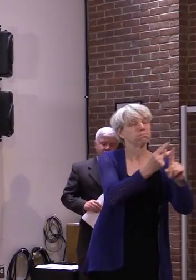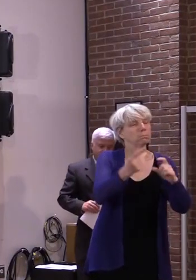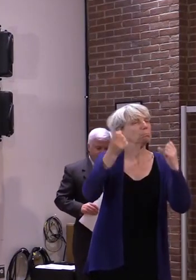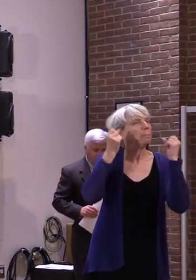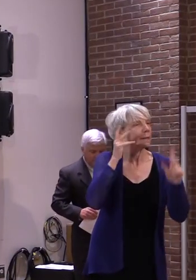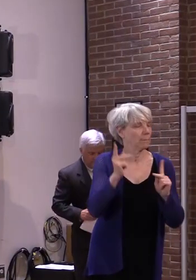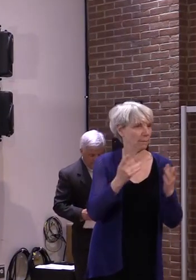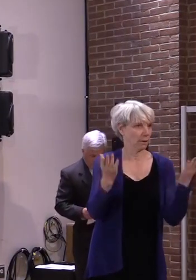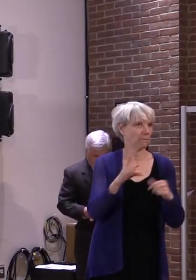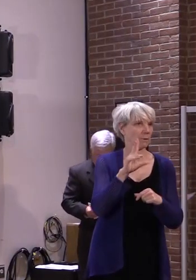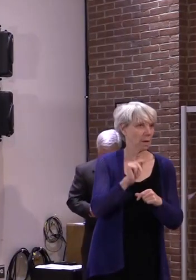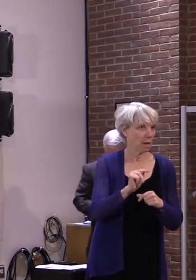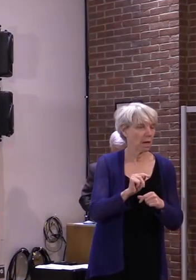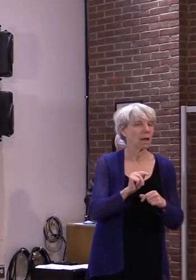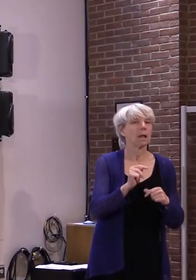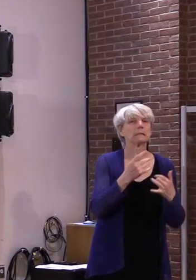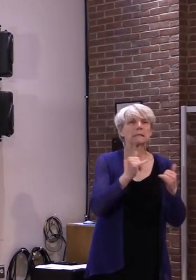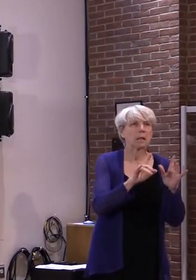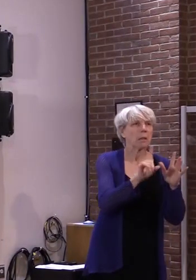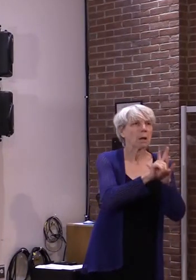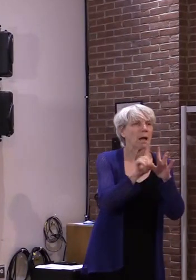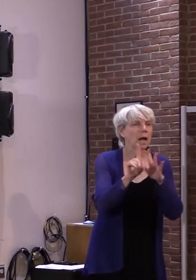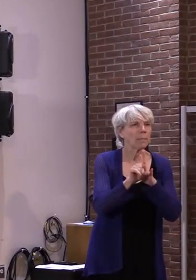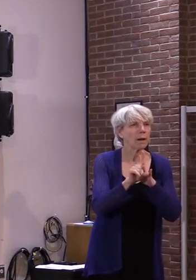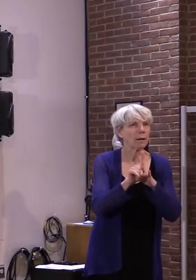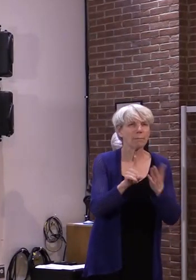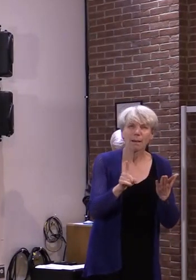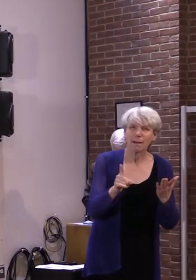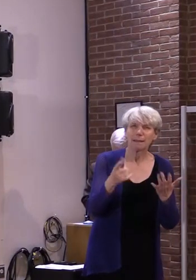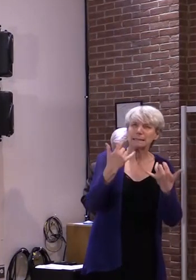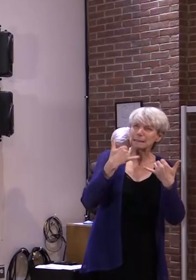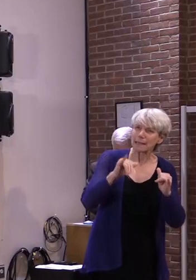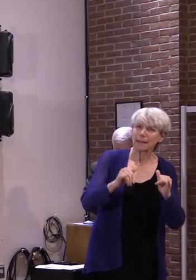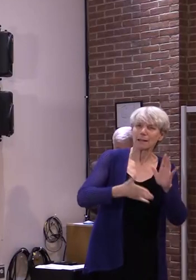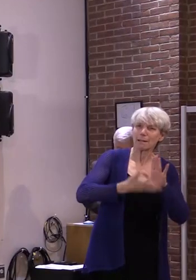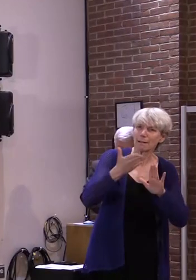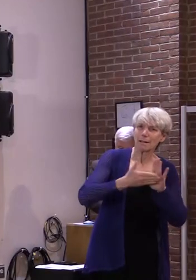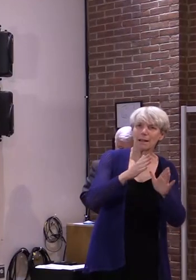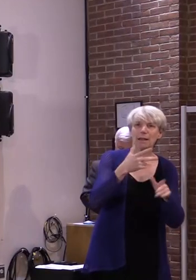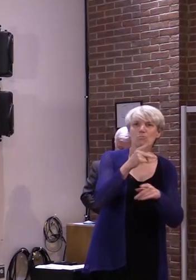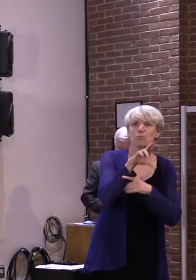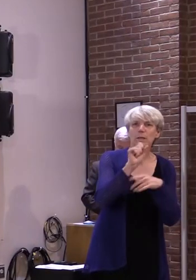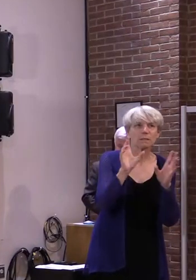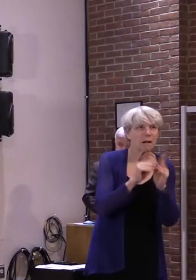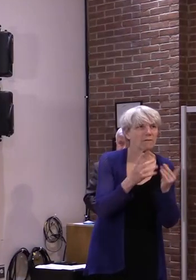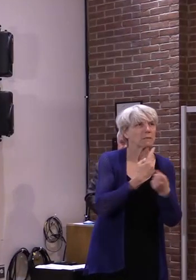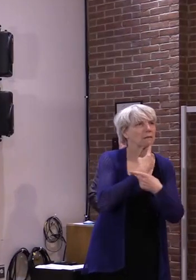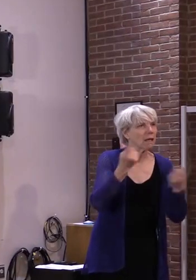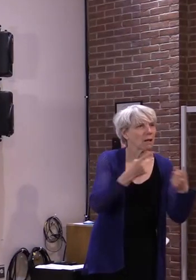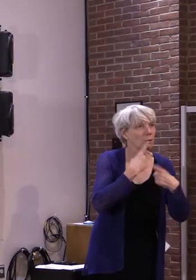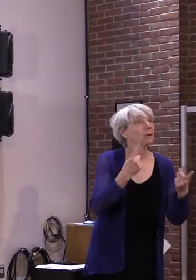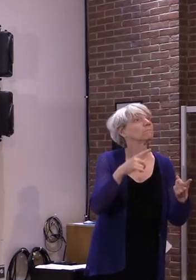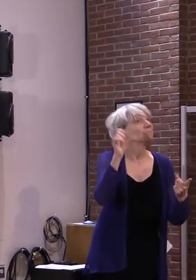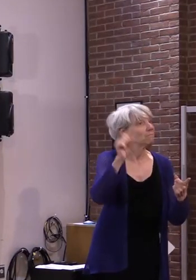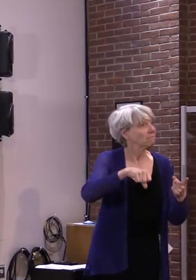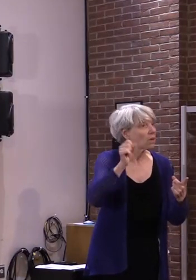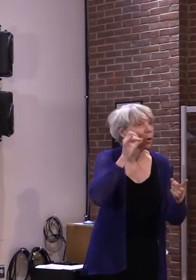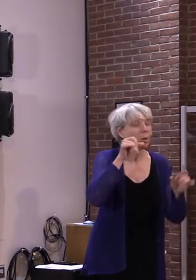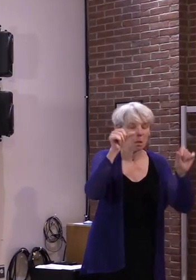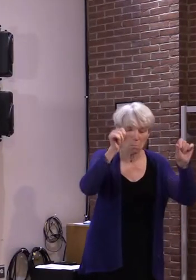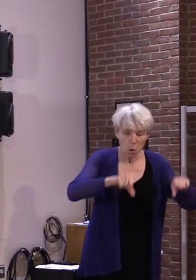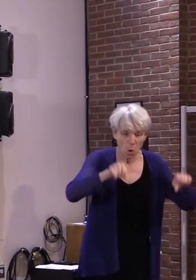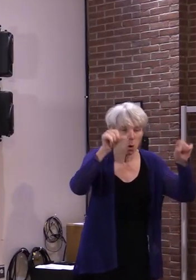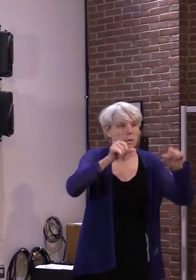numbers, you're still hearing from us. You'll keep seeing clinics in your communities and vaccine available at your local